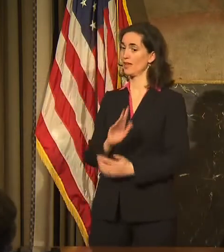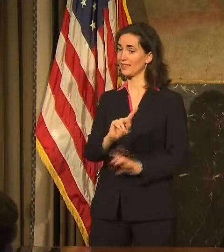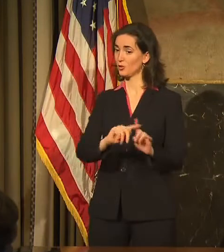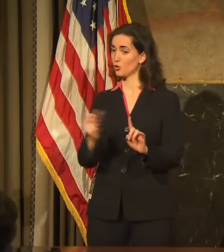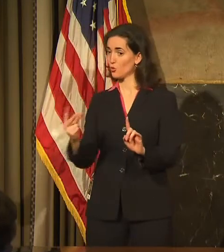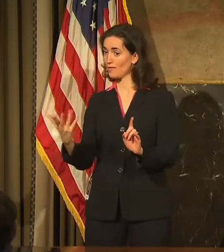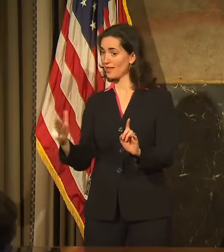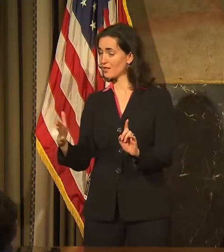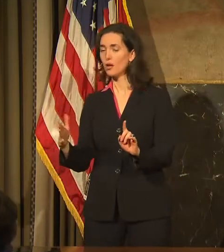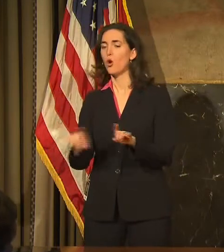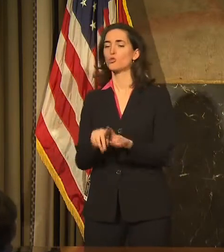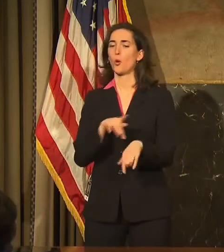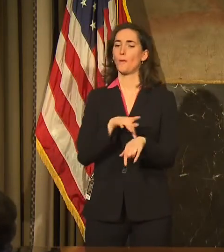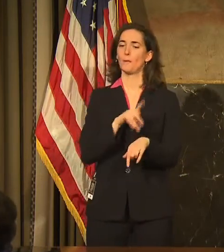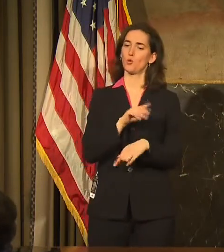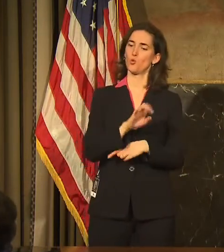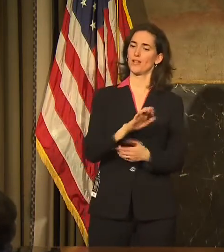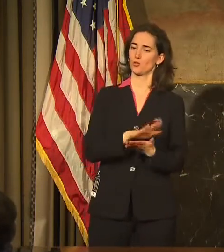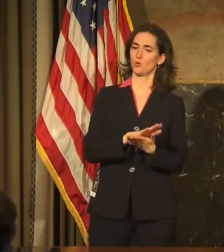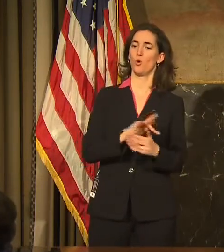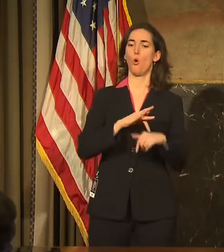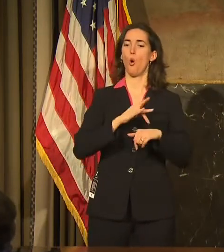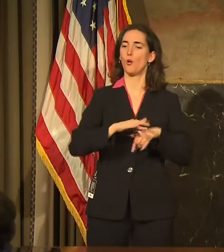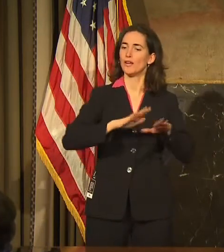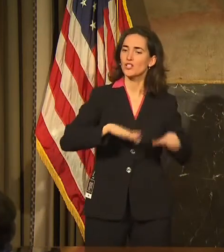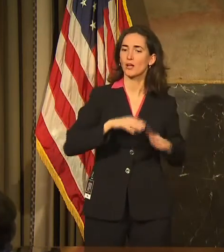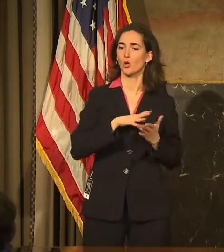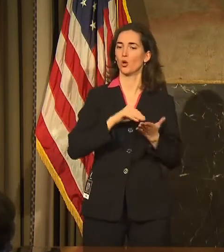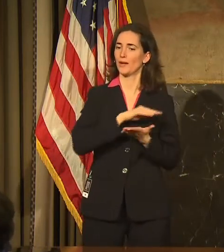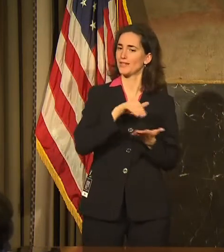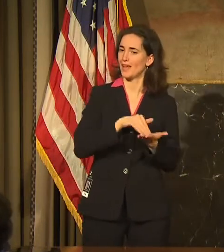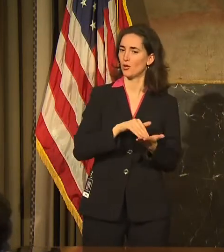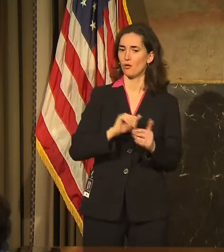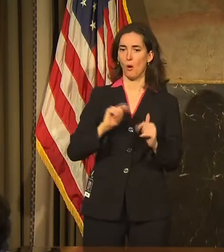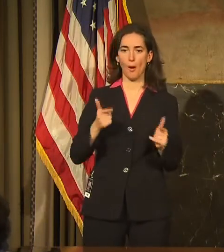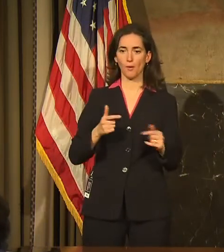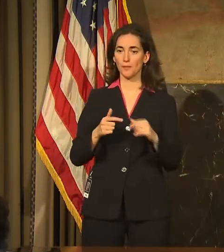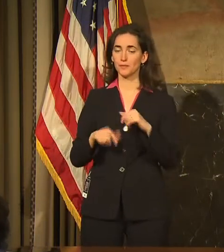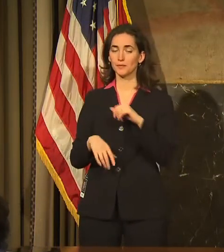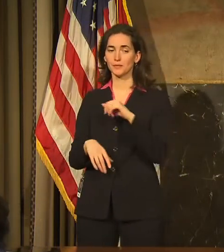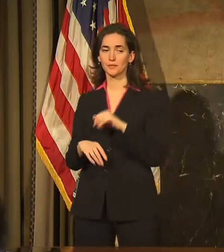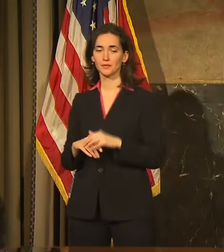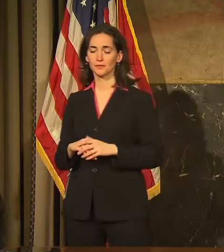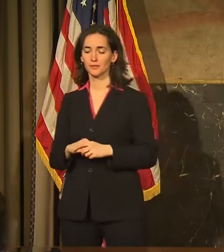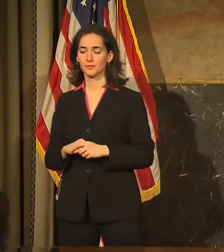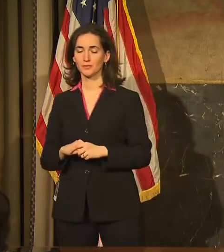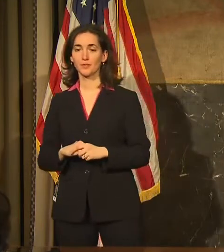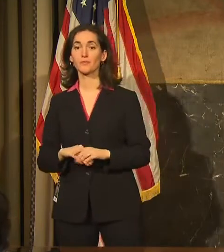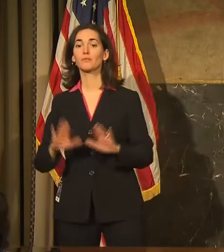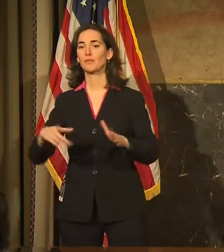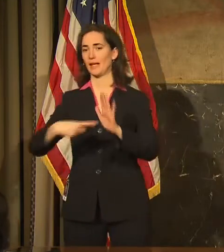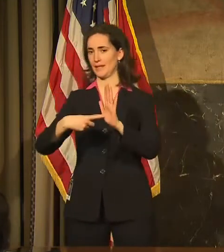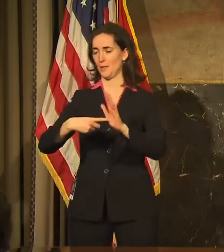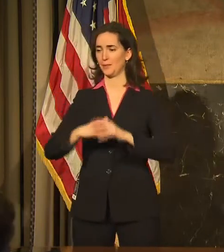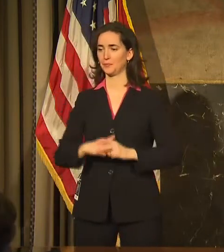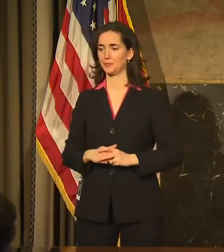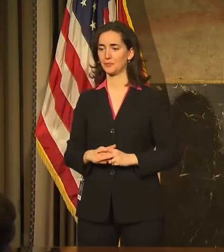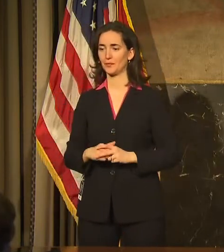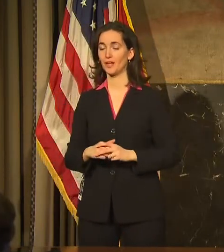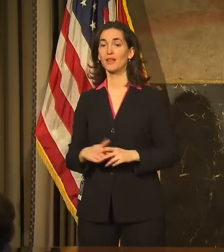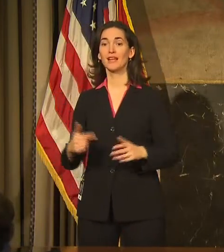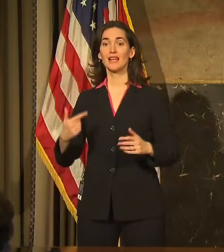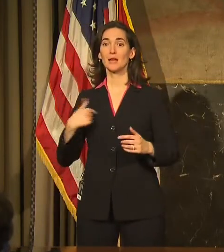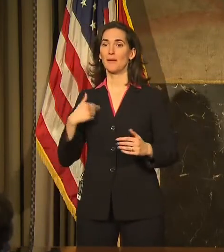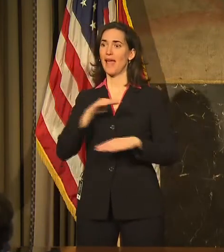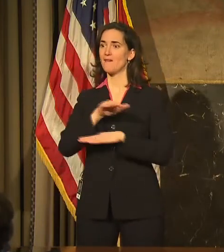preschool too, early childhood learning centers, for example. I have enough concerns to keep me awake